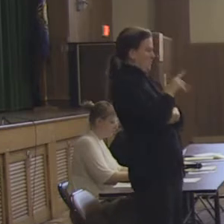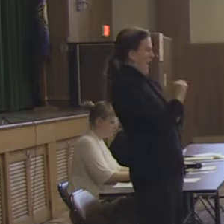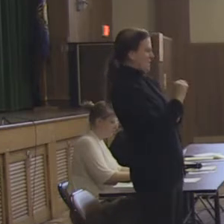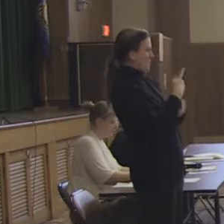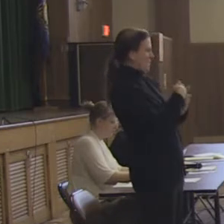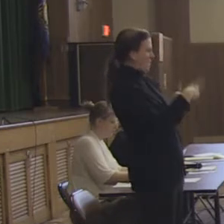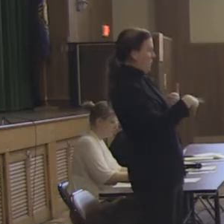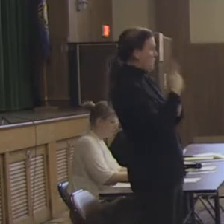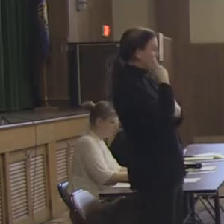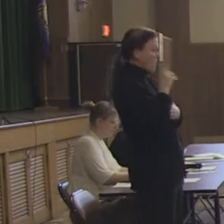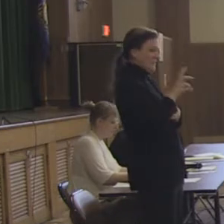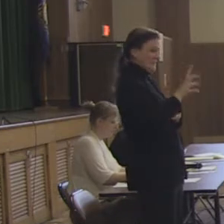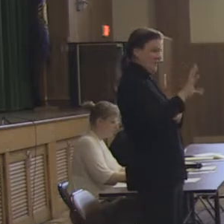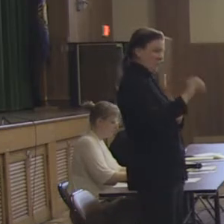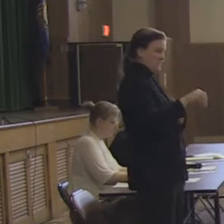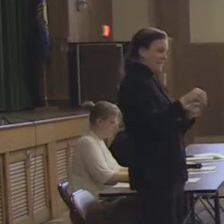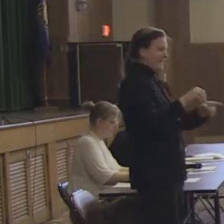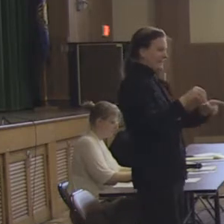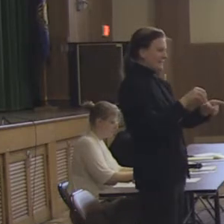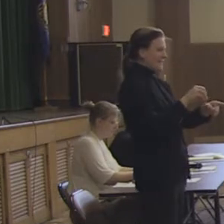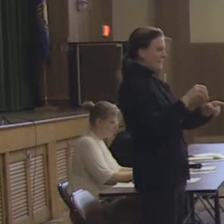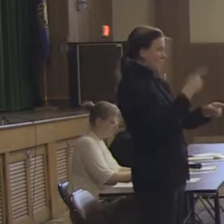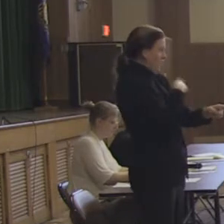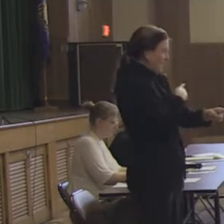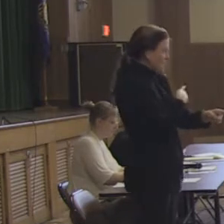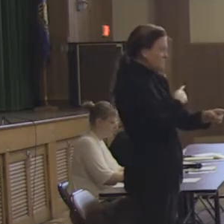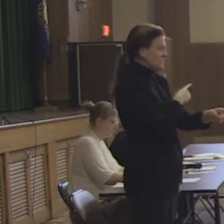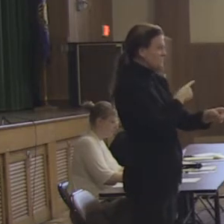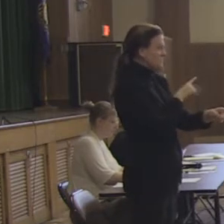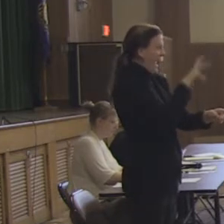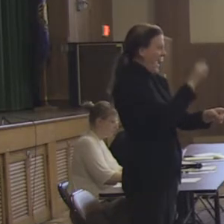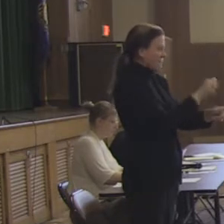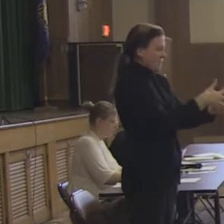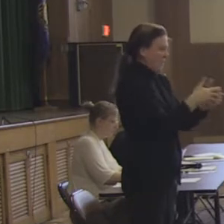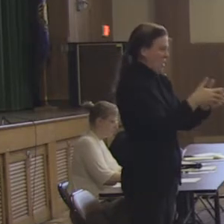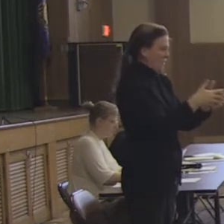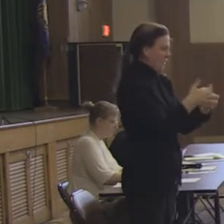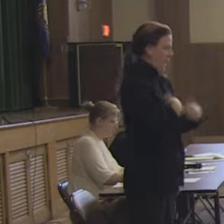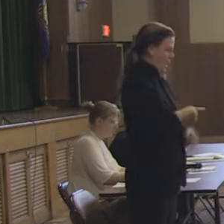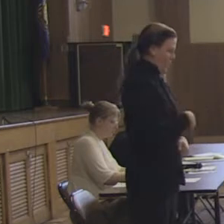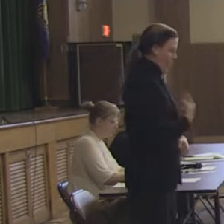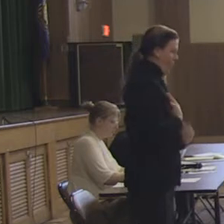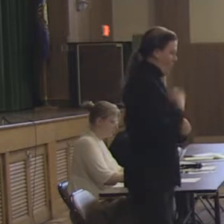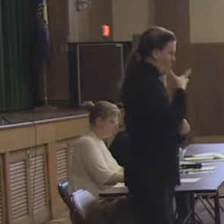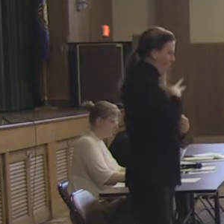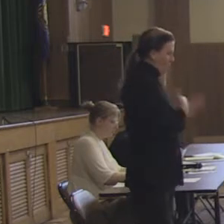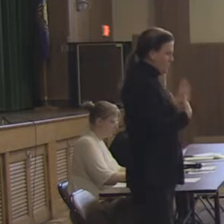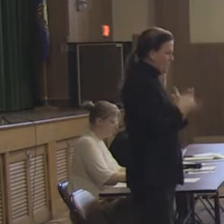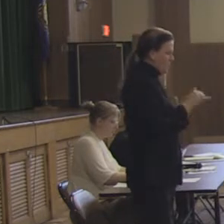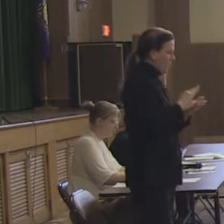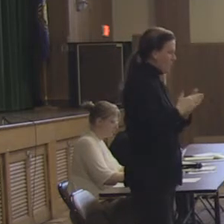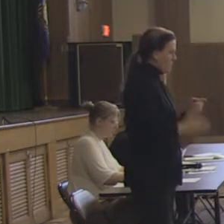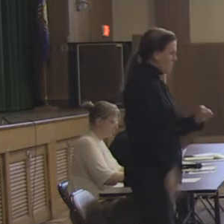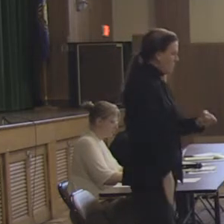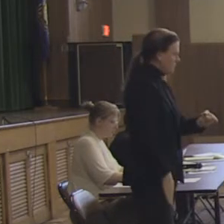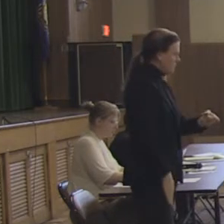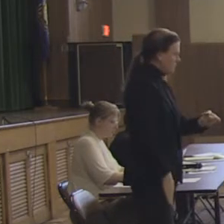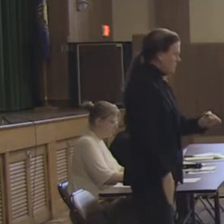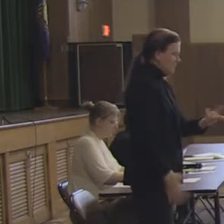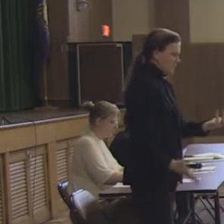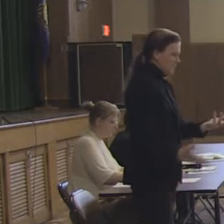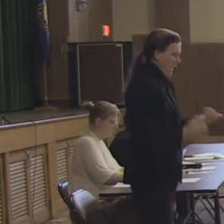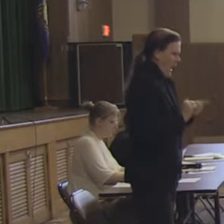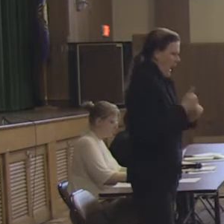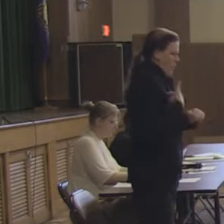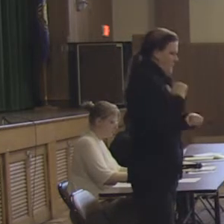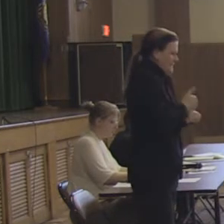65% of those individuals are African-American, you only have one or two African-Americans who are planning in the process